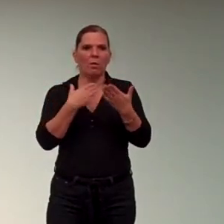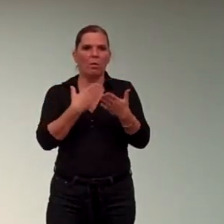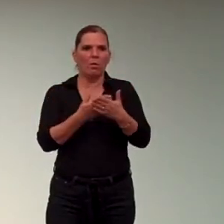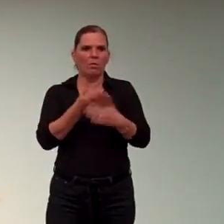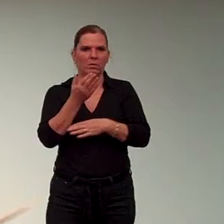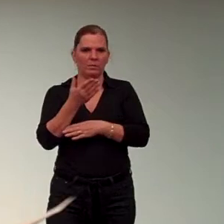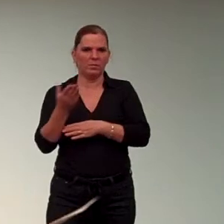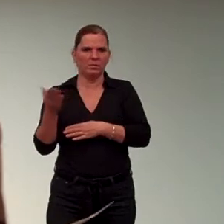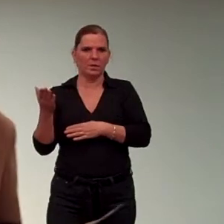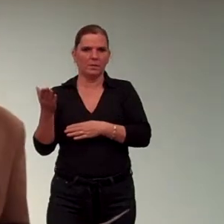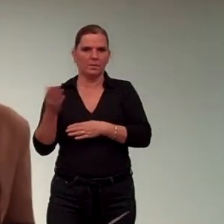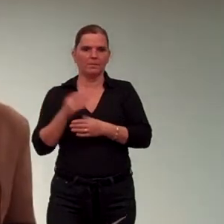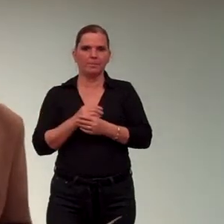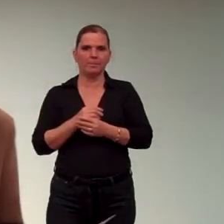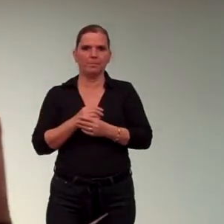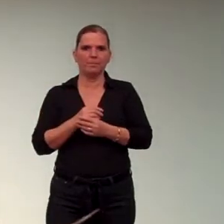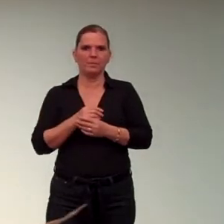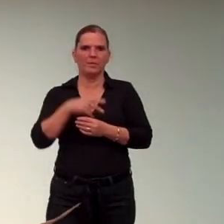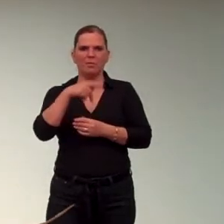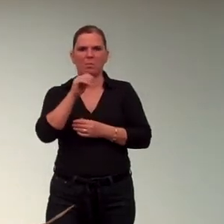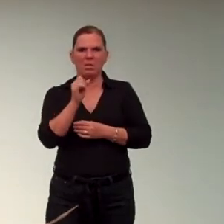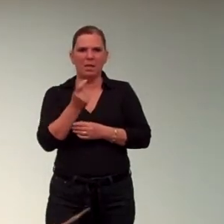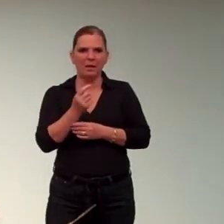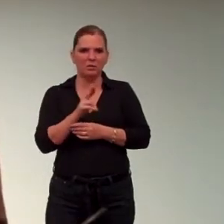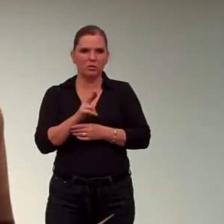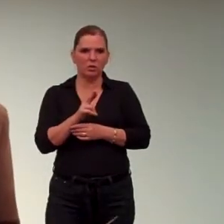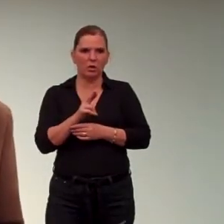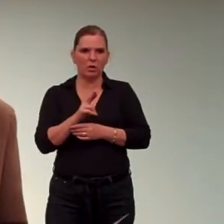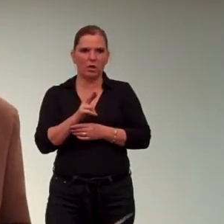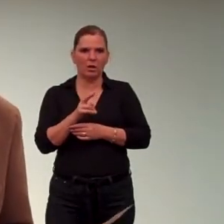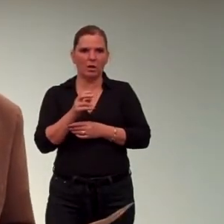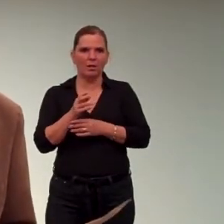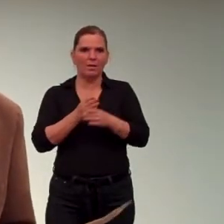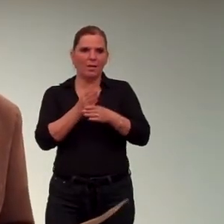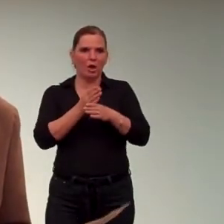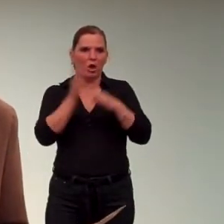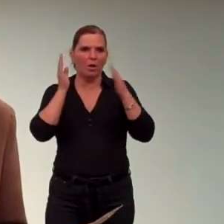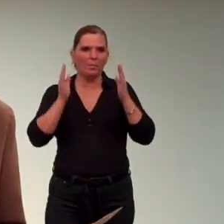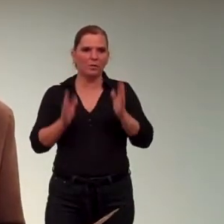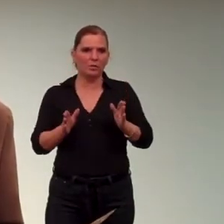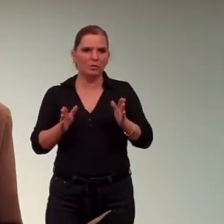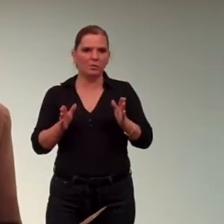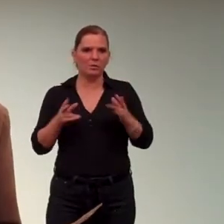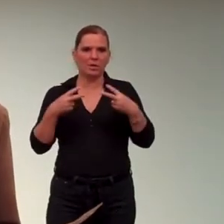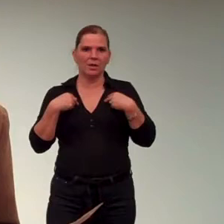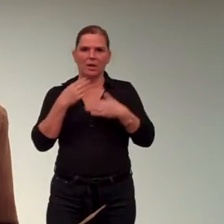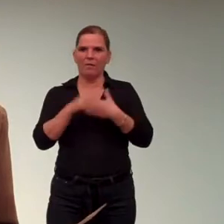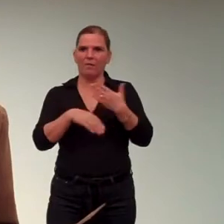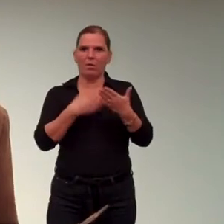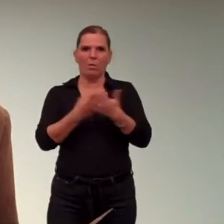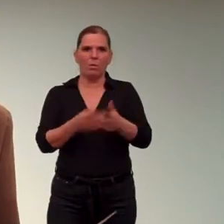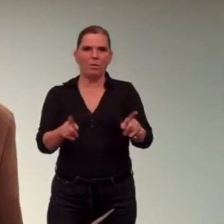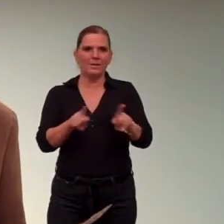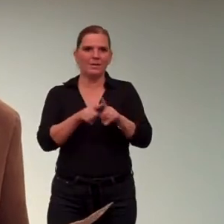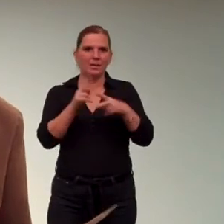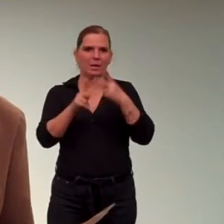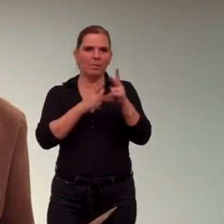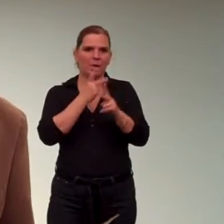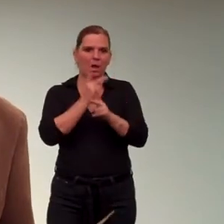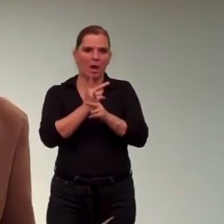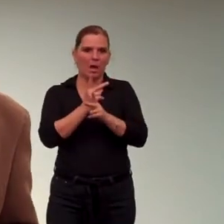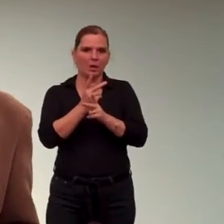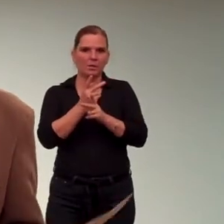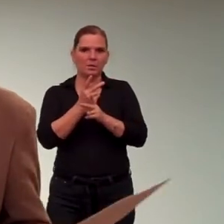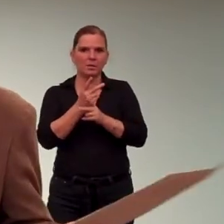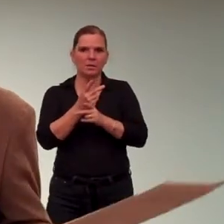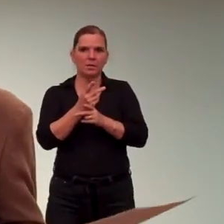of those people. You have plasterers, carpenters. You have all of these same kinds